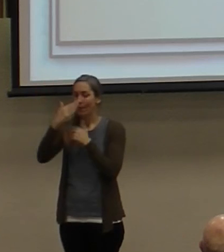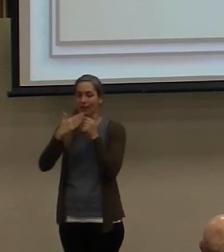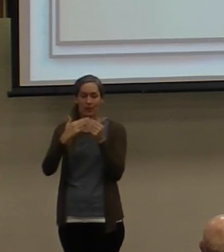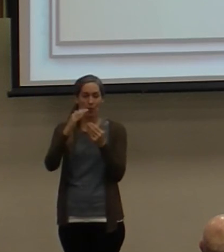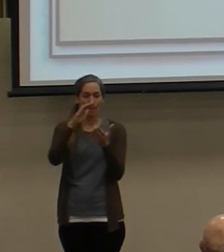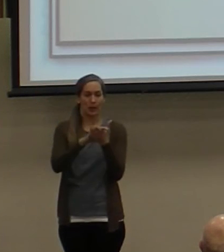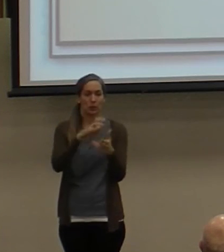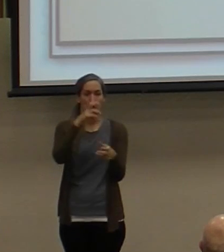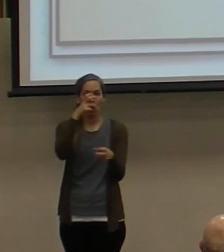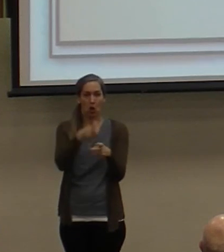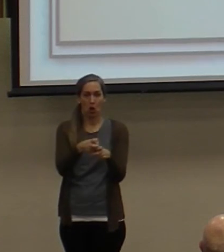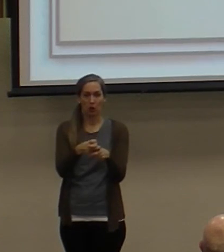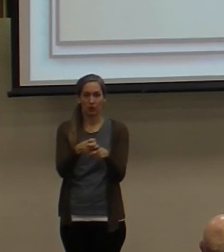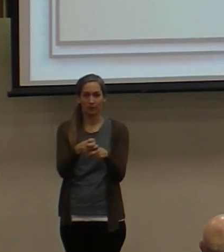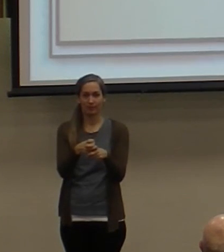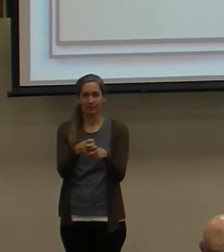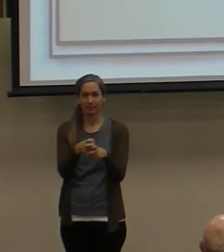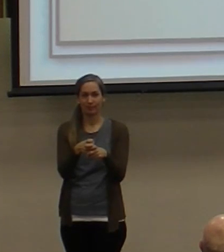is hard,